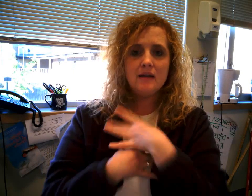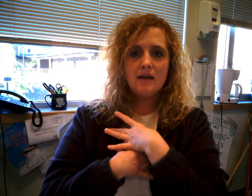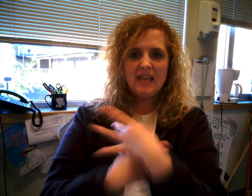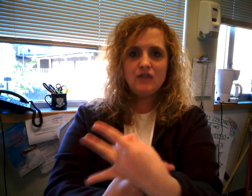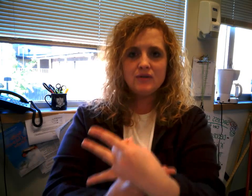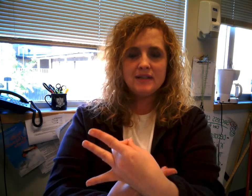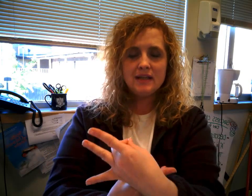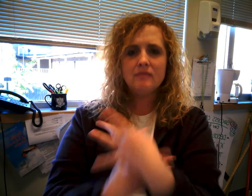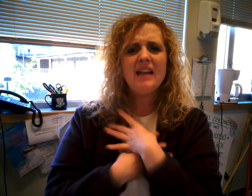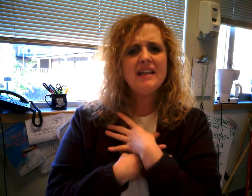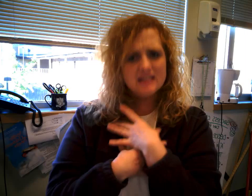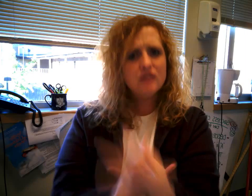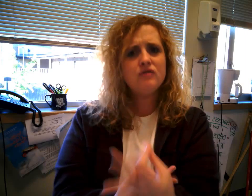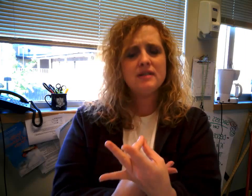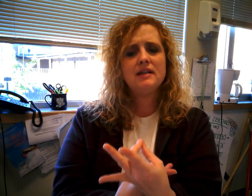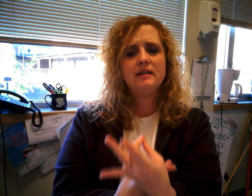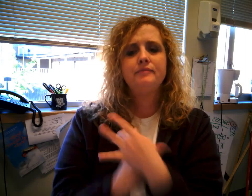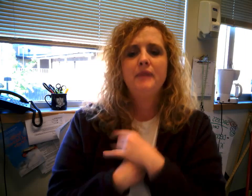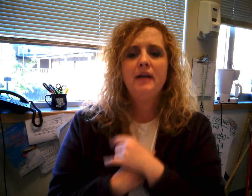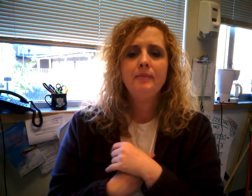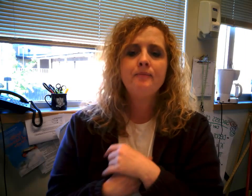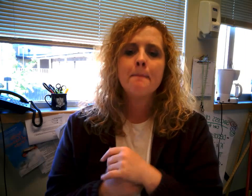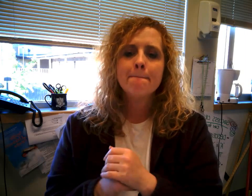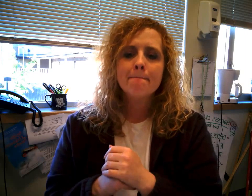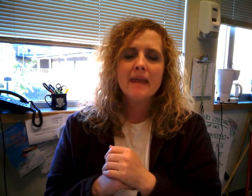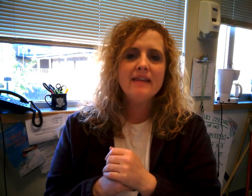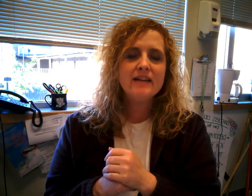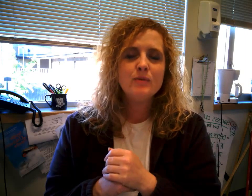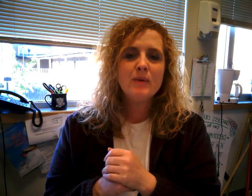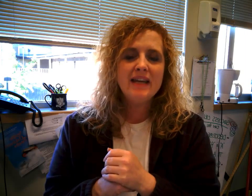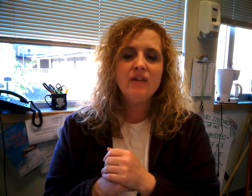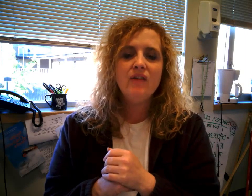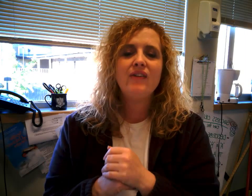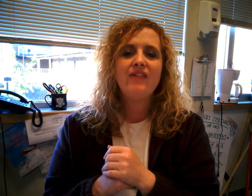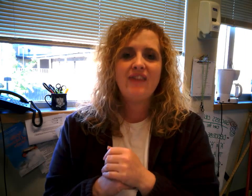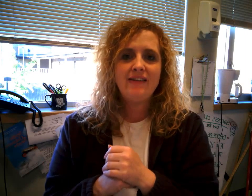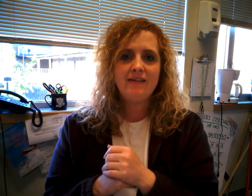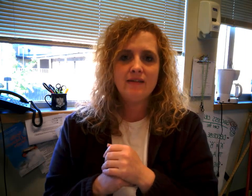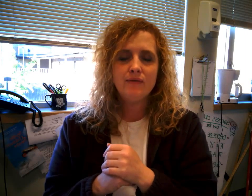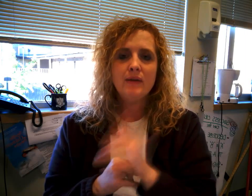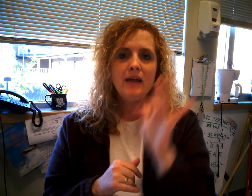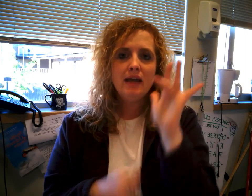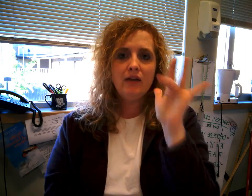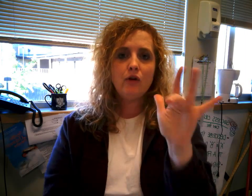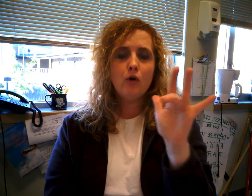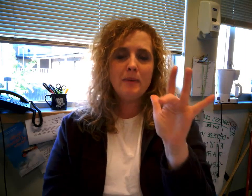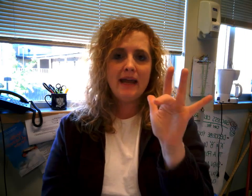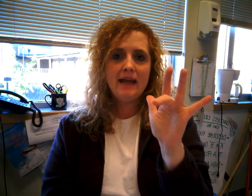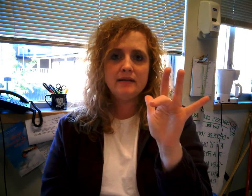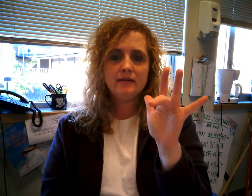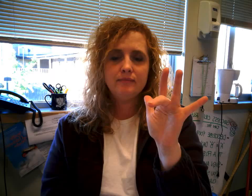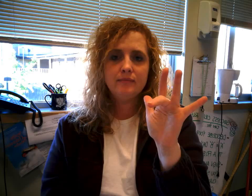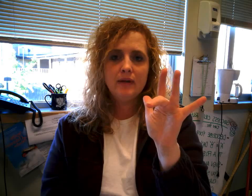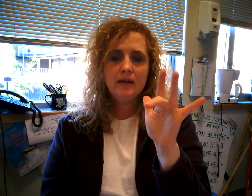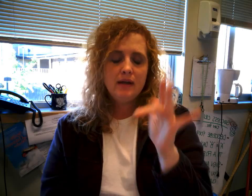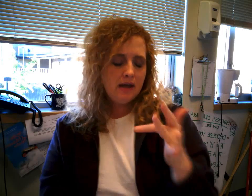it towards you. I am borrowing money. Borrowing. It's kind of a directional sign. The next